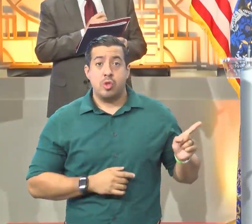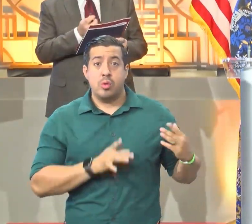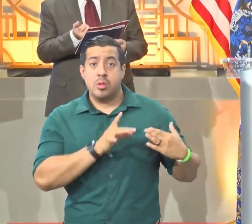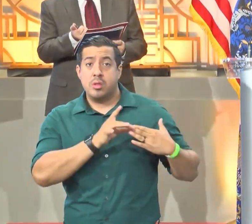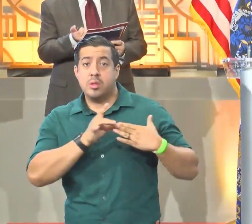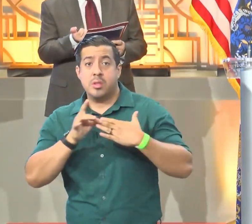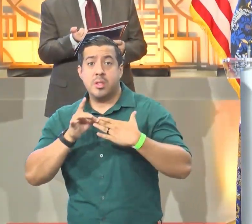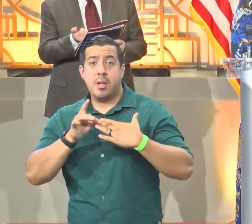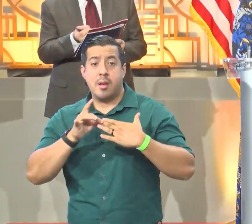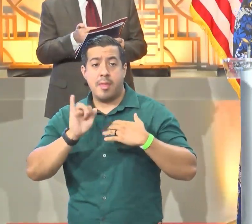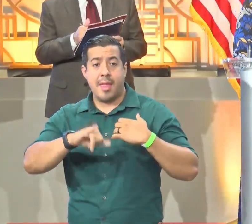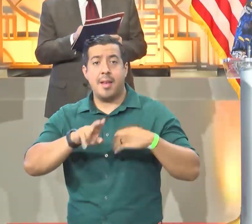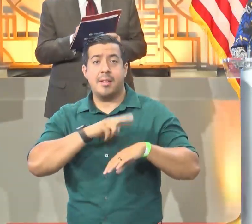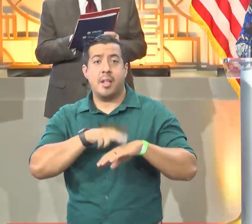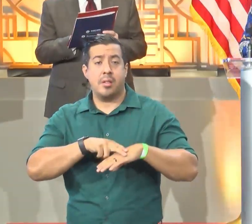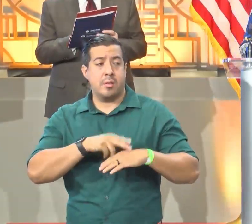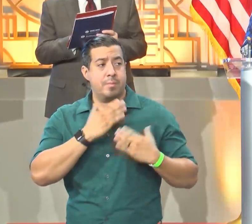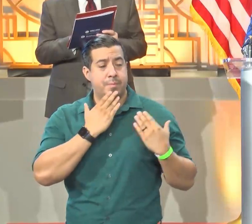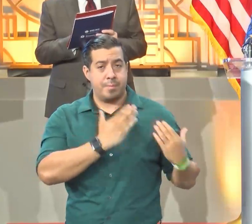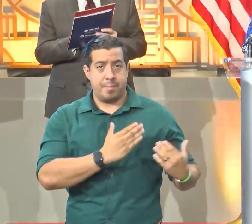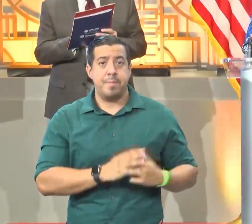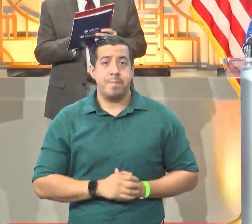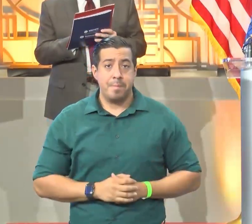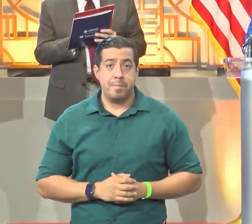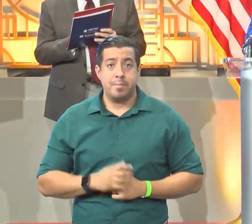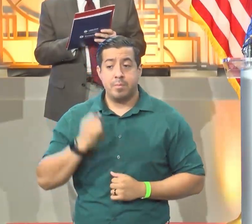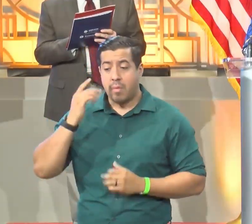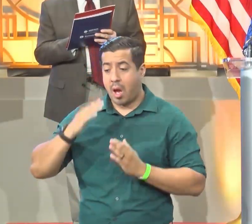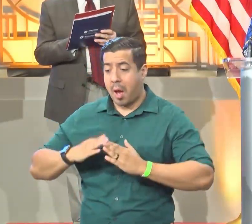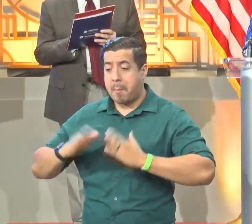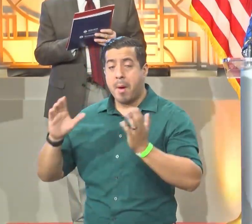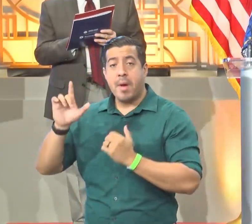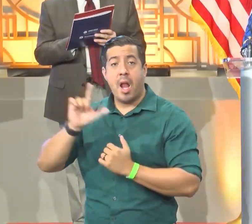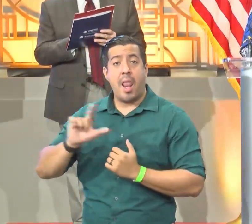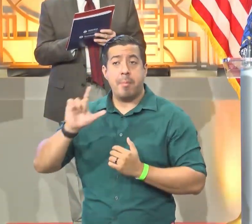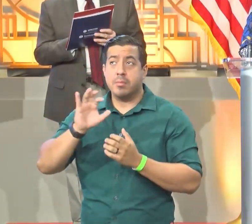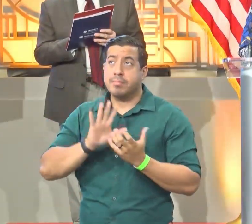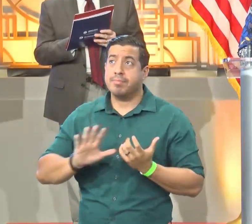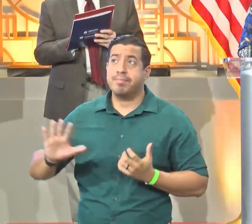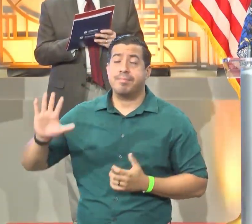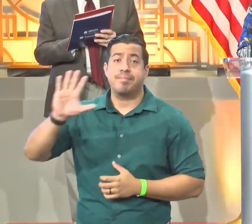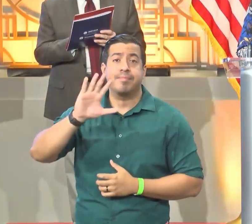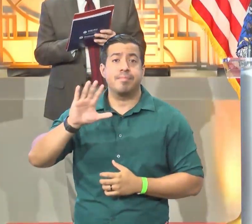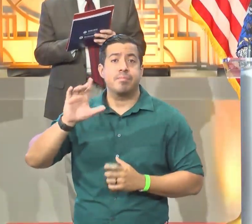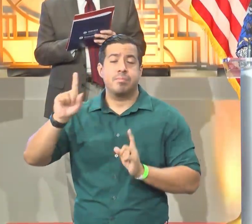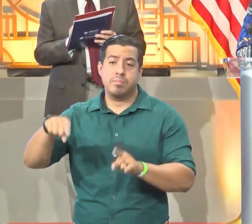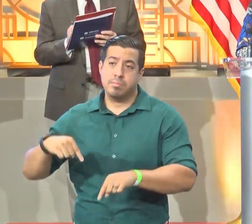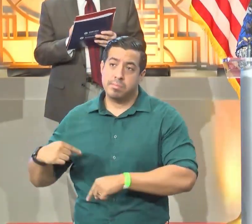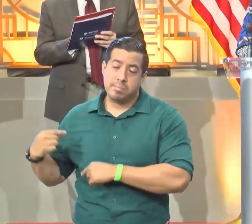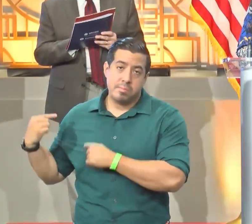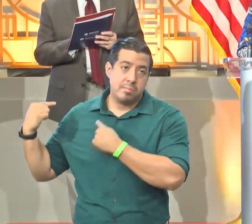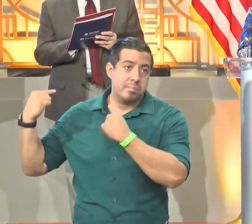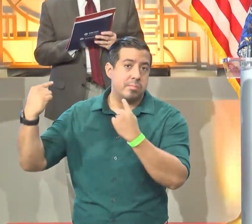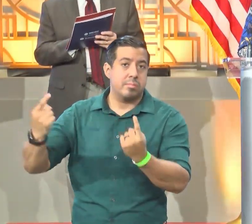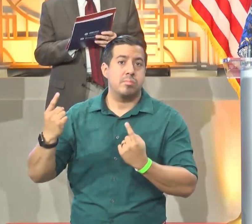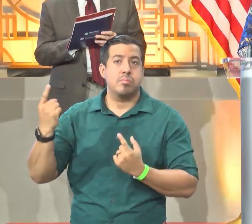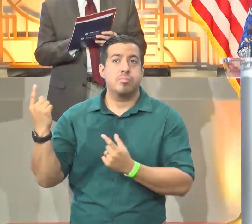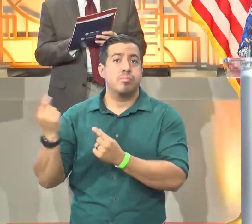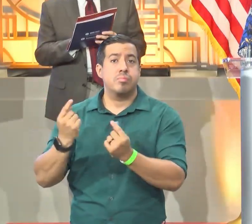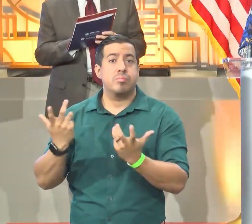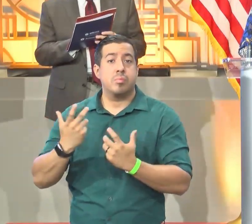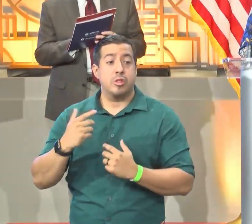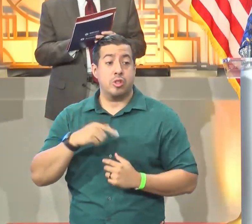in that regard. Like public libraries across the nation have done for generations, the Houston